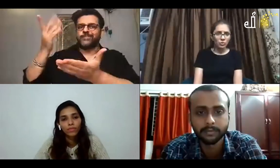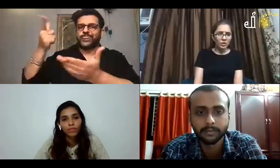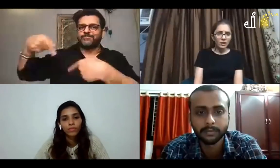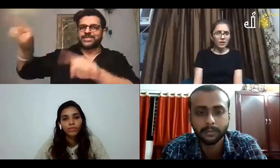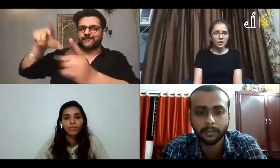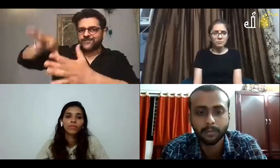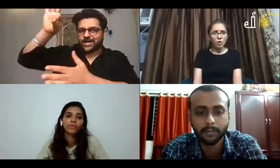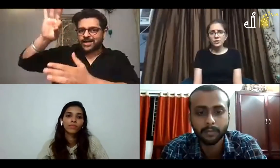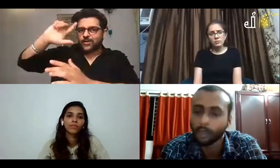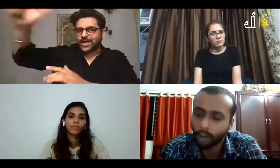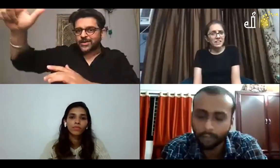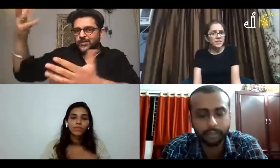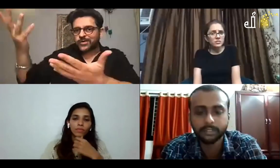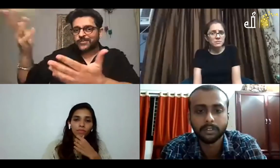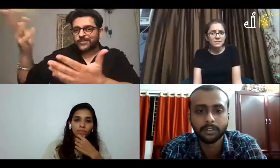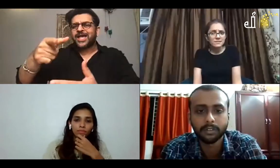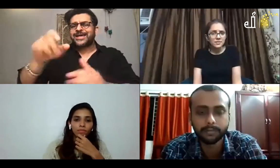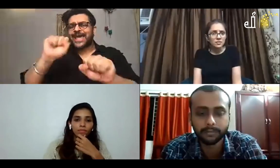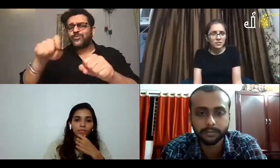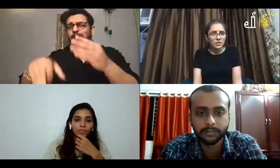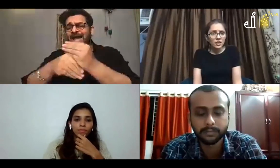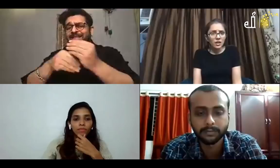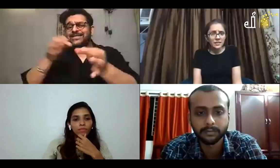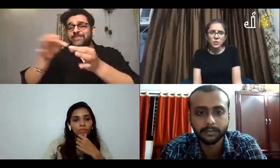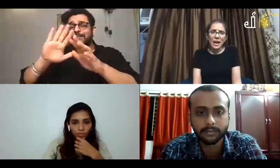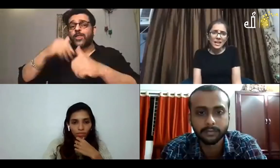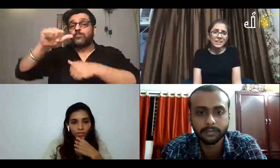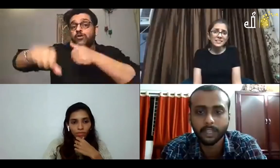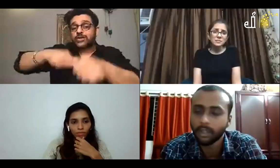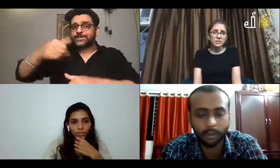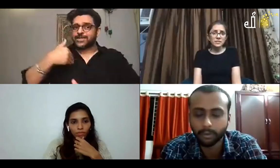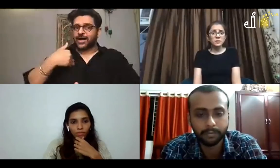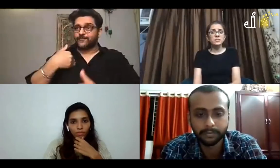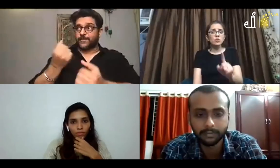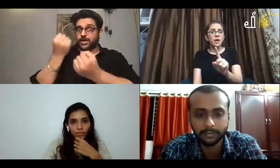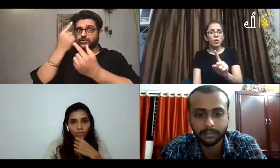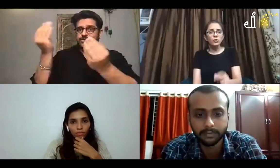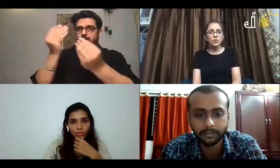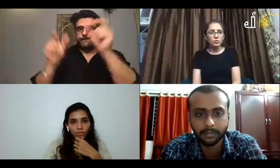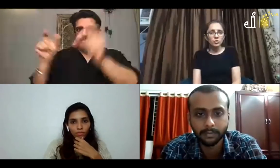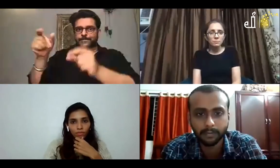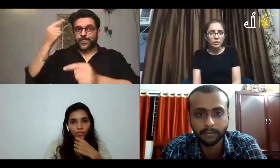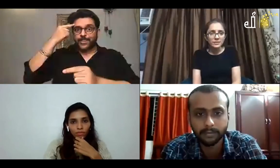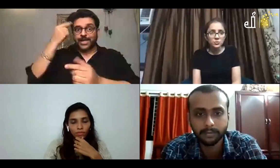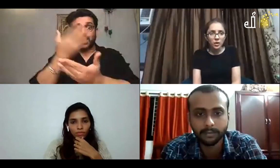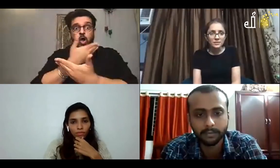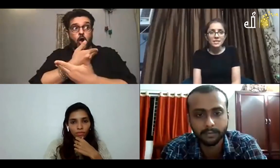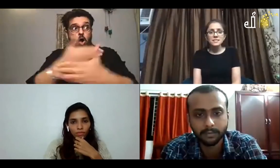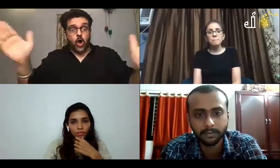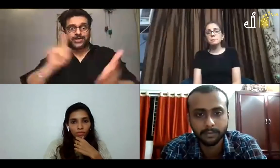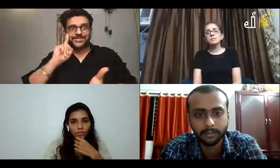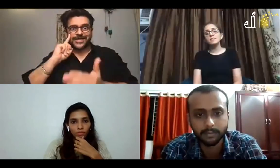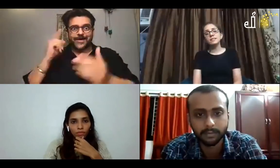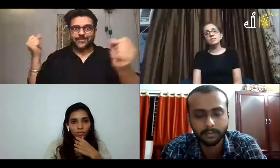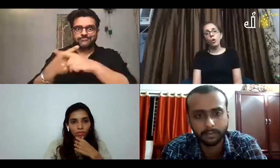no, or they Of find out course, themselves later. Can you add an no, no. experience of how the process works?